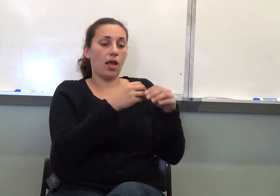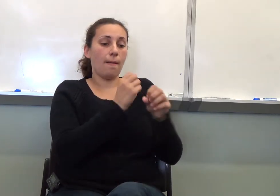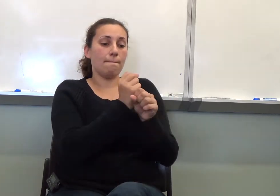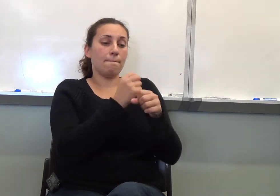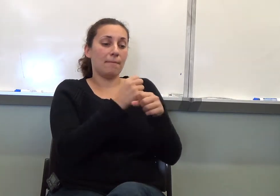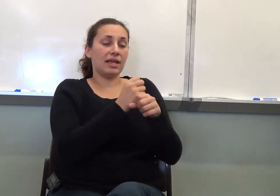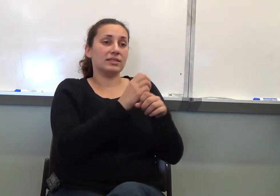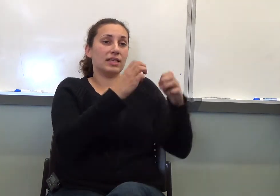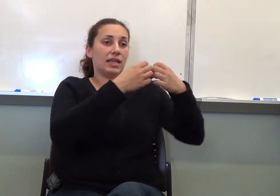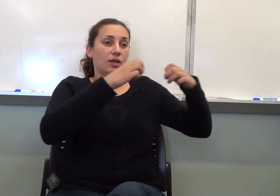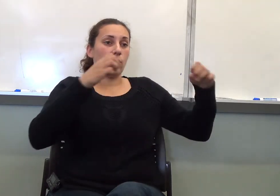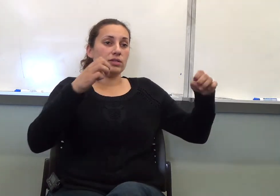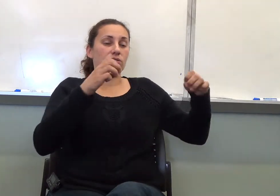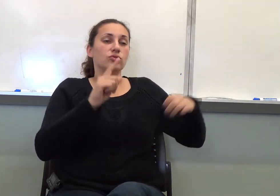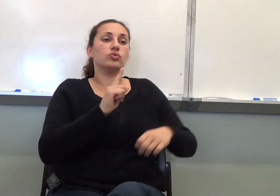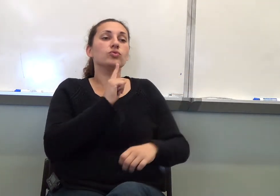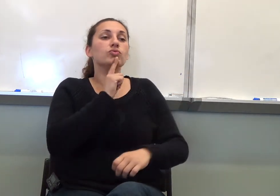And there could be more than one number.